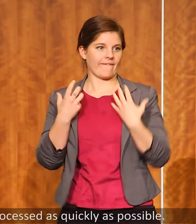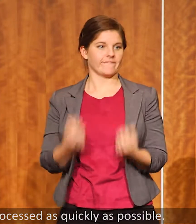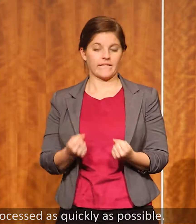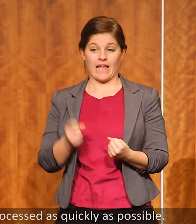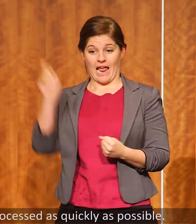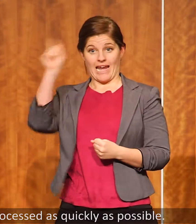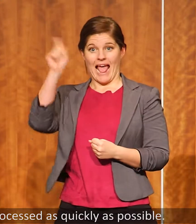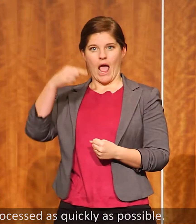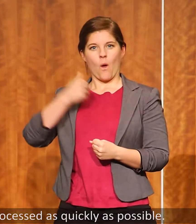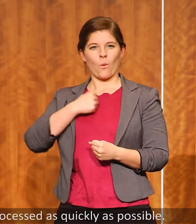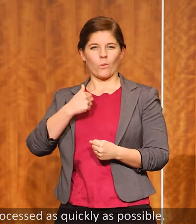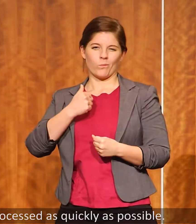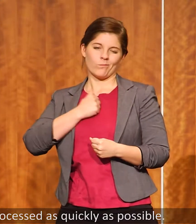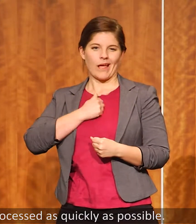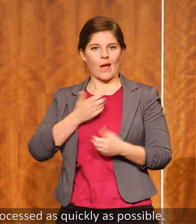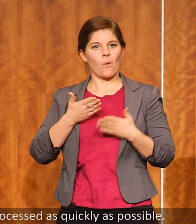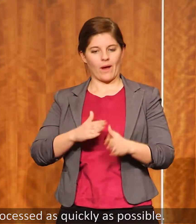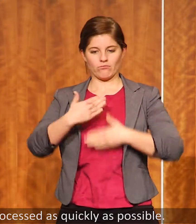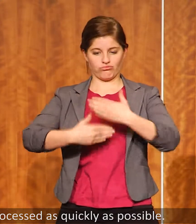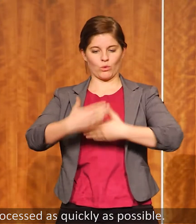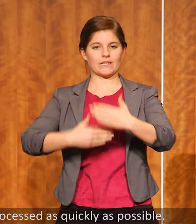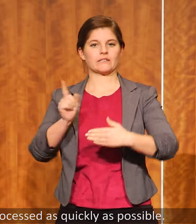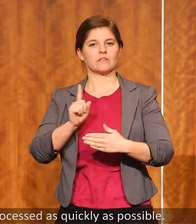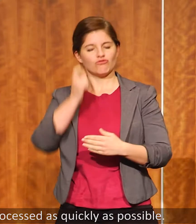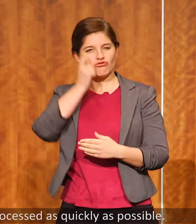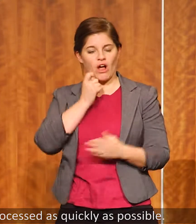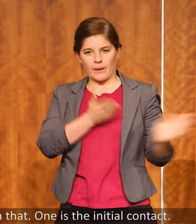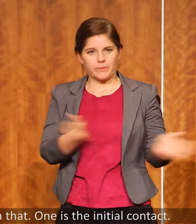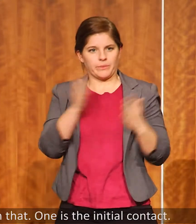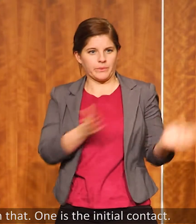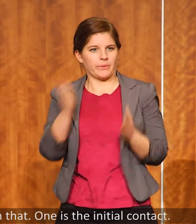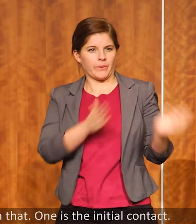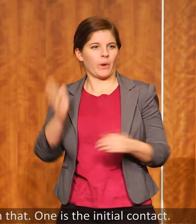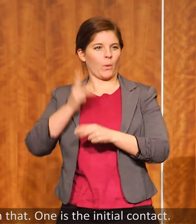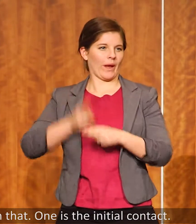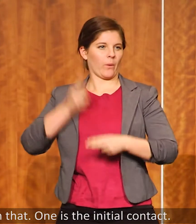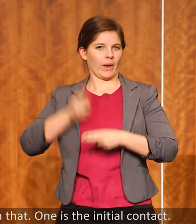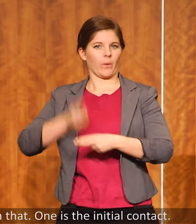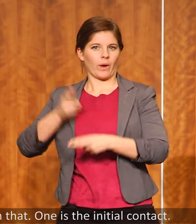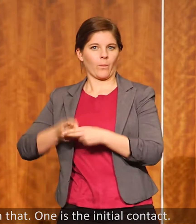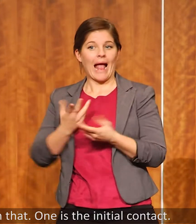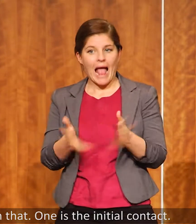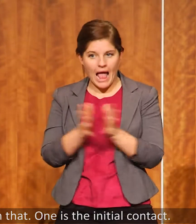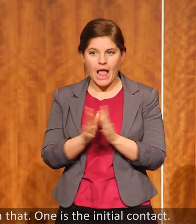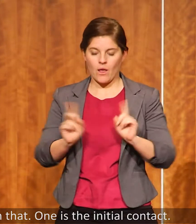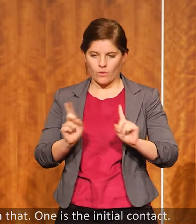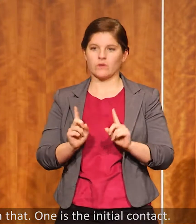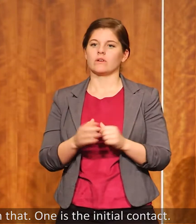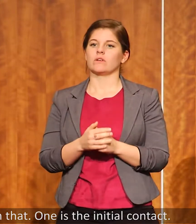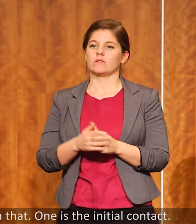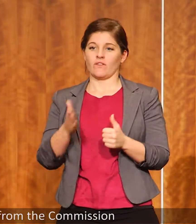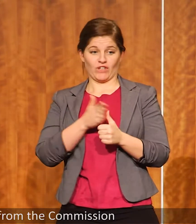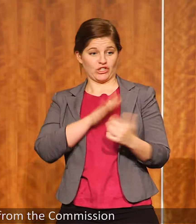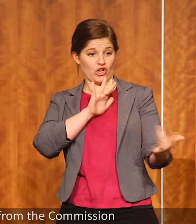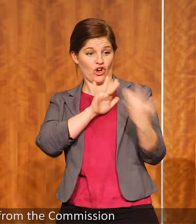ensure that people are processed as quickly as possible. And there are a number of processes in that. One is the initial